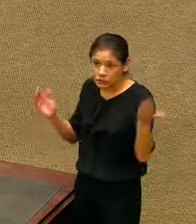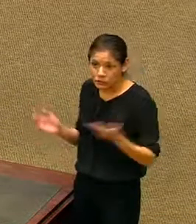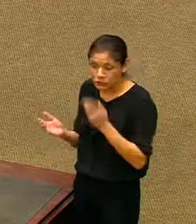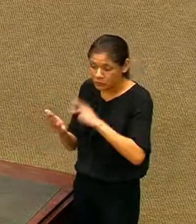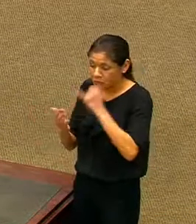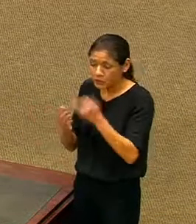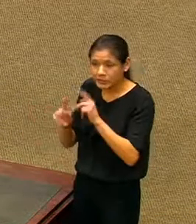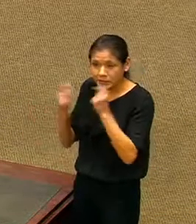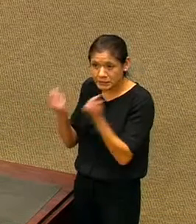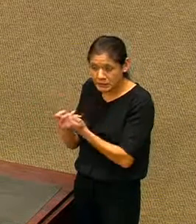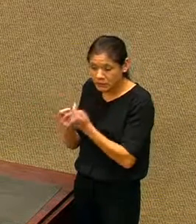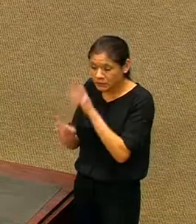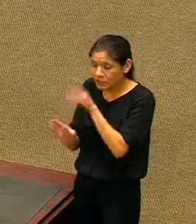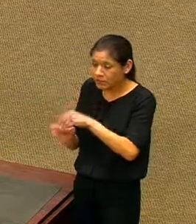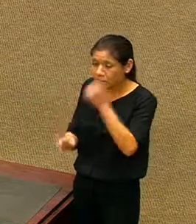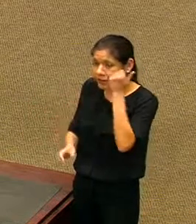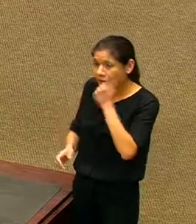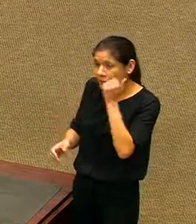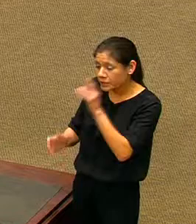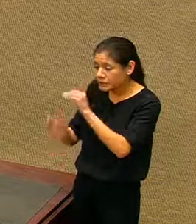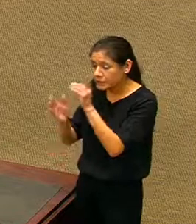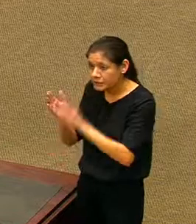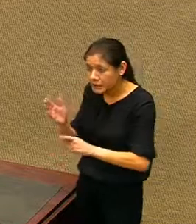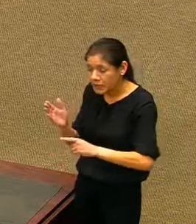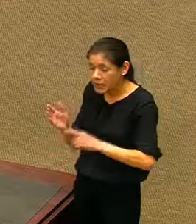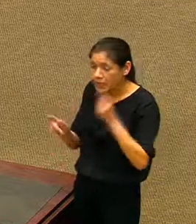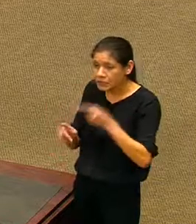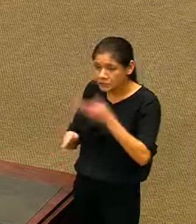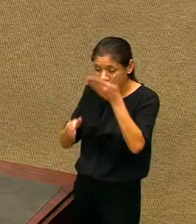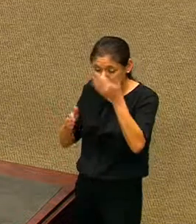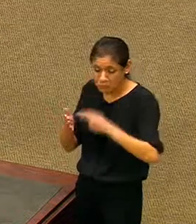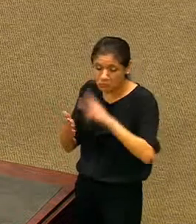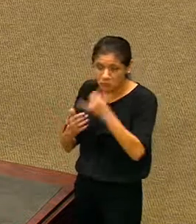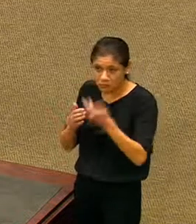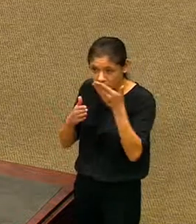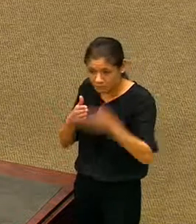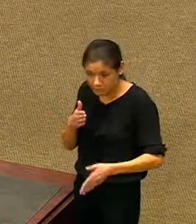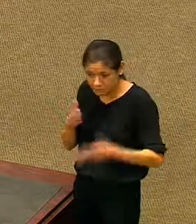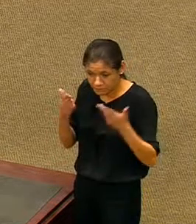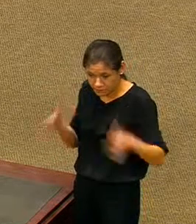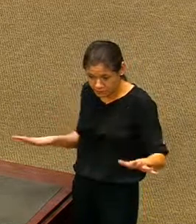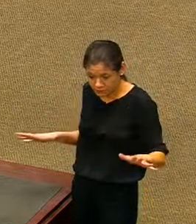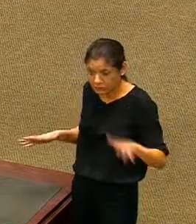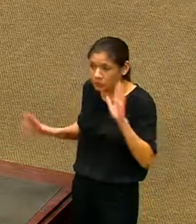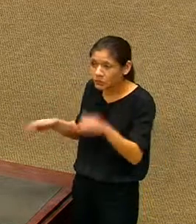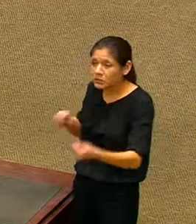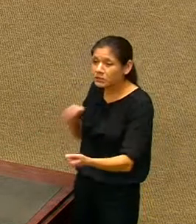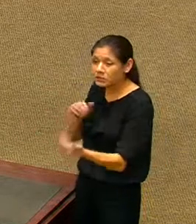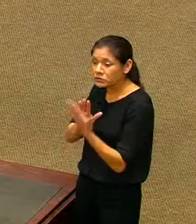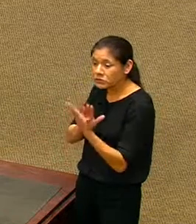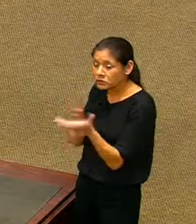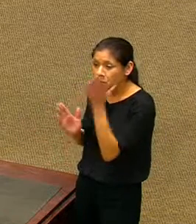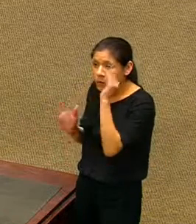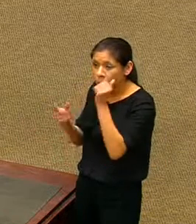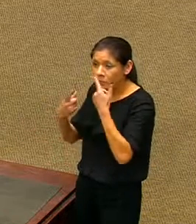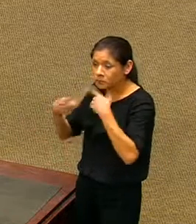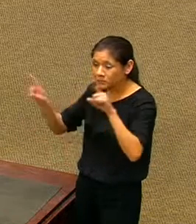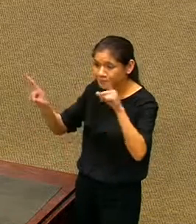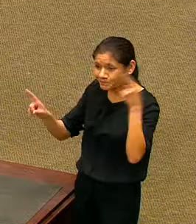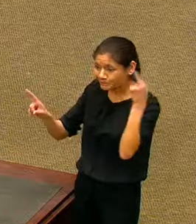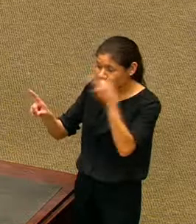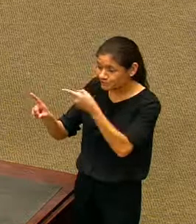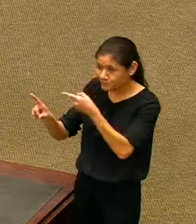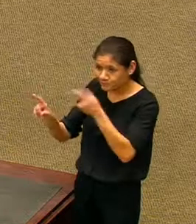involved in the day-to-day, starting through design and to the very end of it. We're going to address what we hope to accomplish with